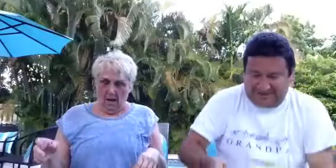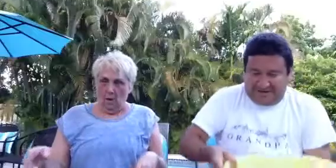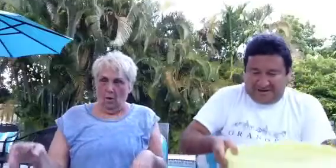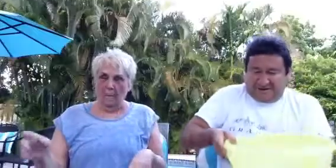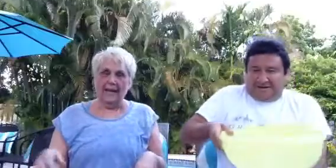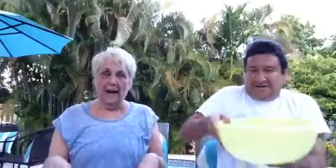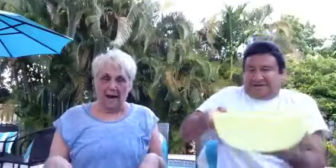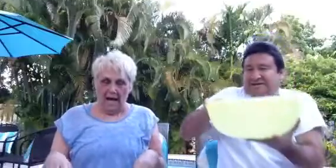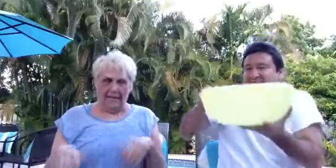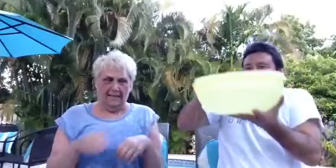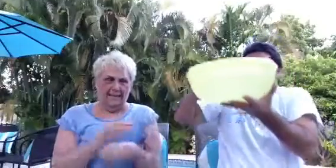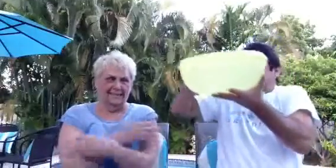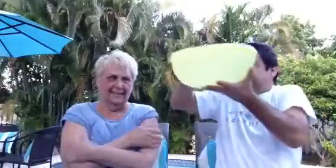Oh my God.